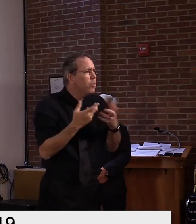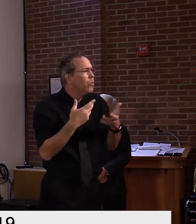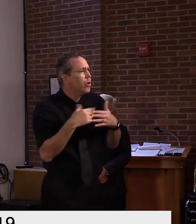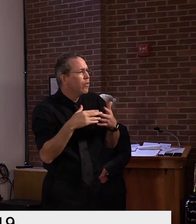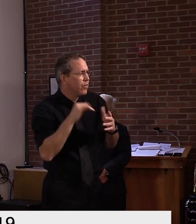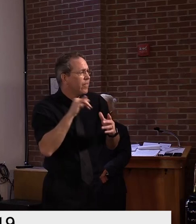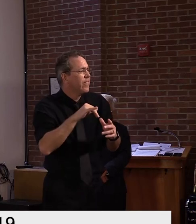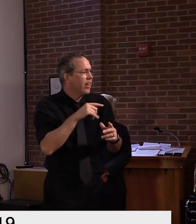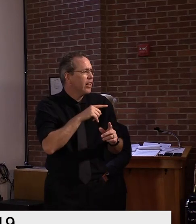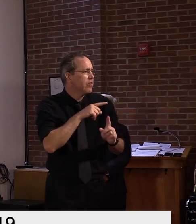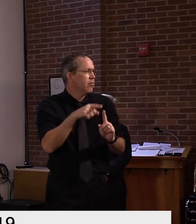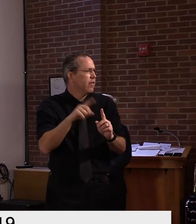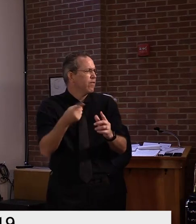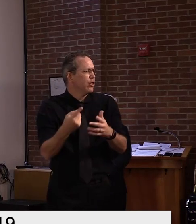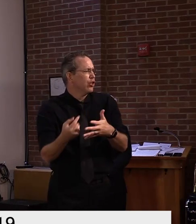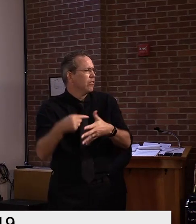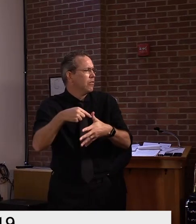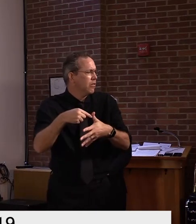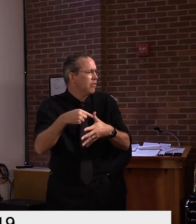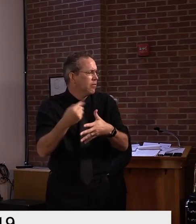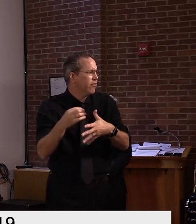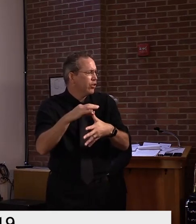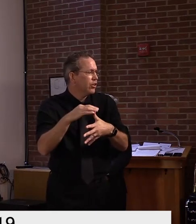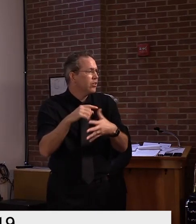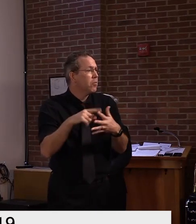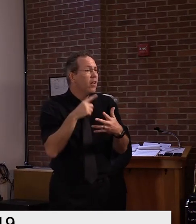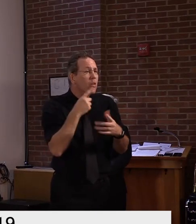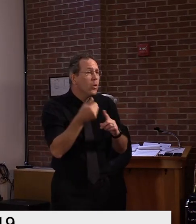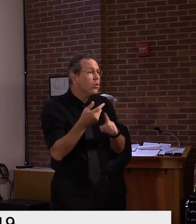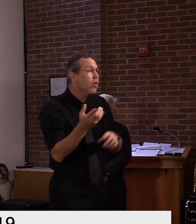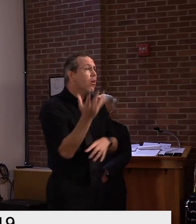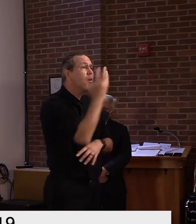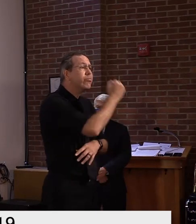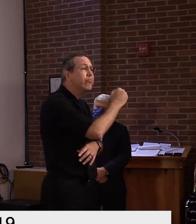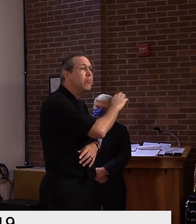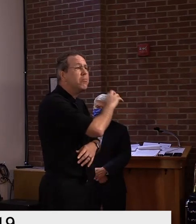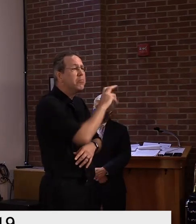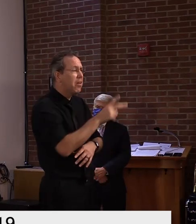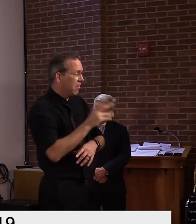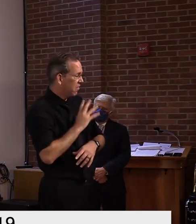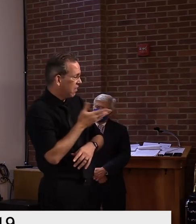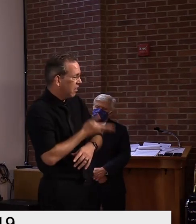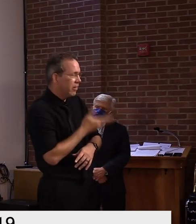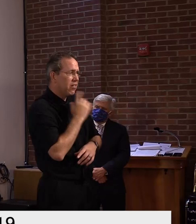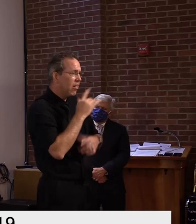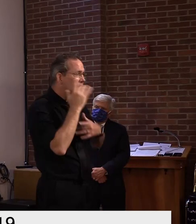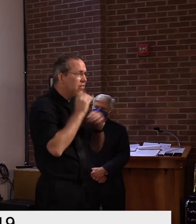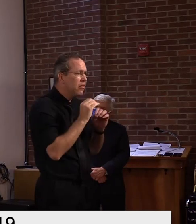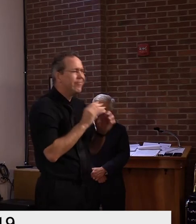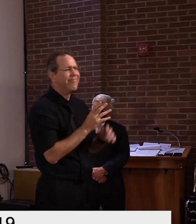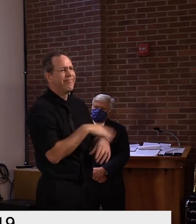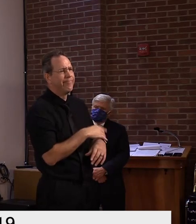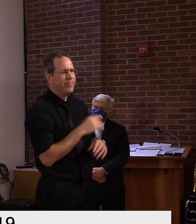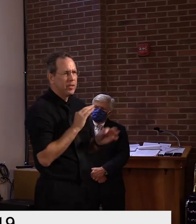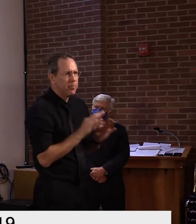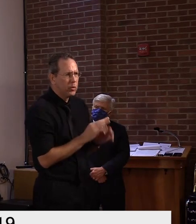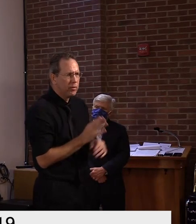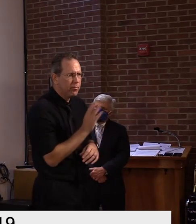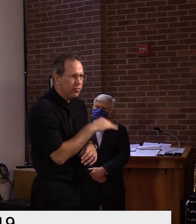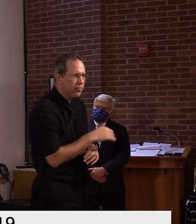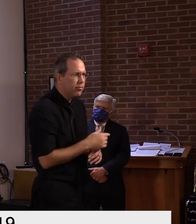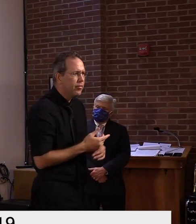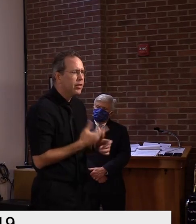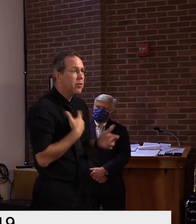play out. It doesn't mean they don't care about these people and they don't prioritize them as well, but they hopefully are counting on